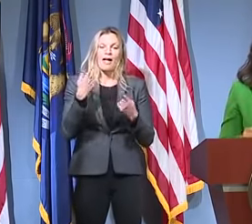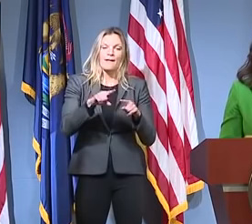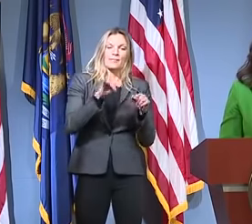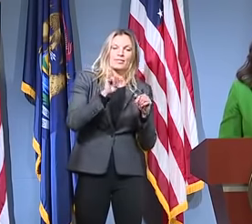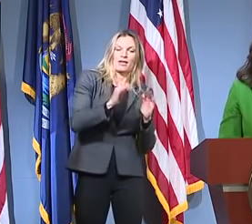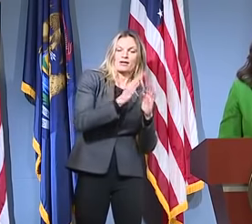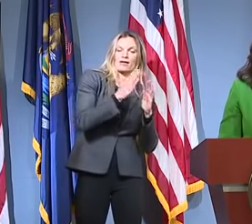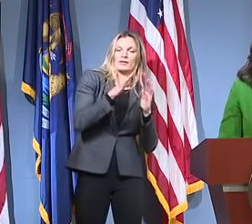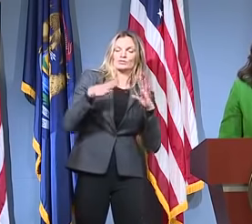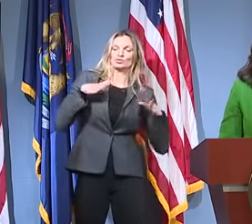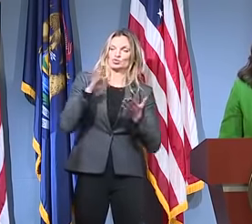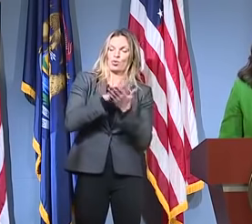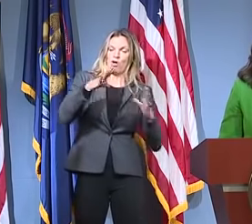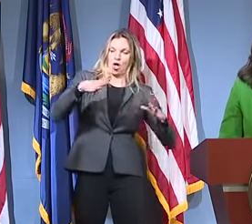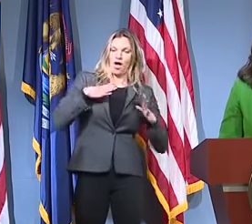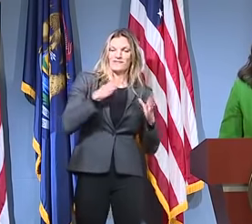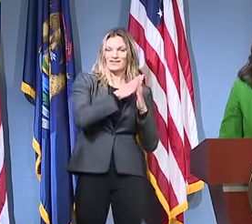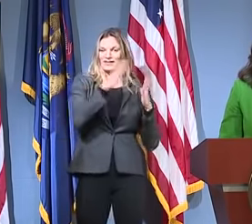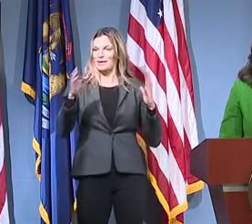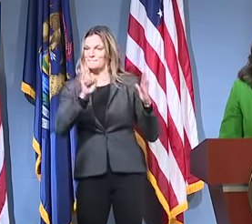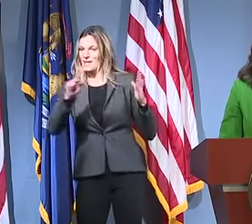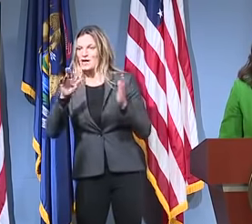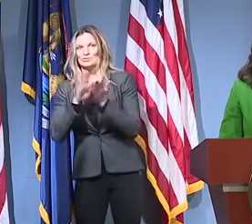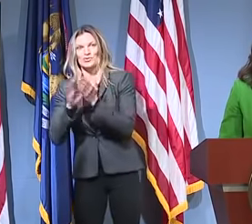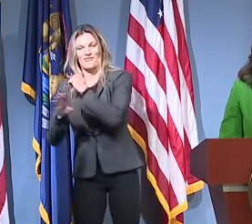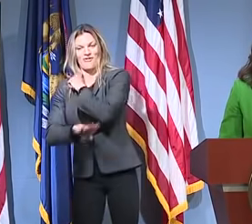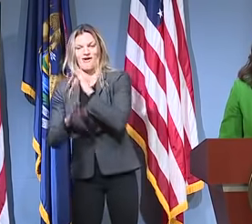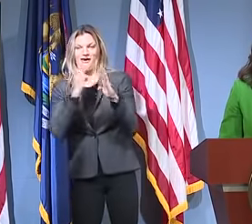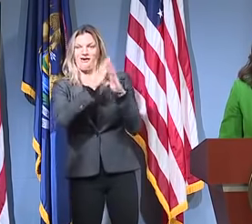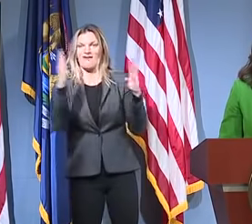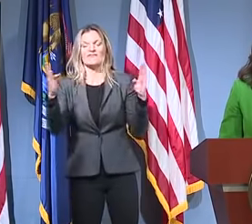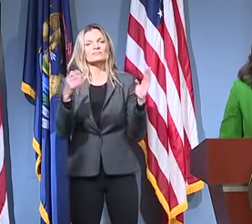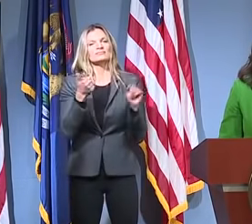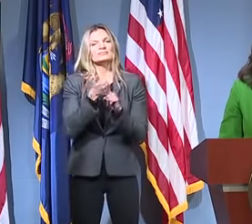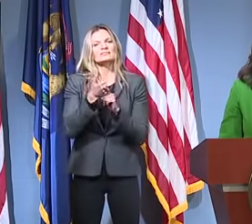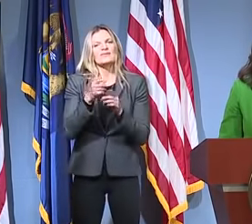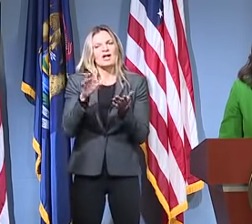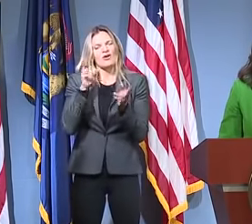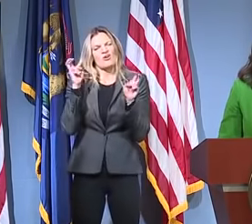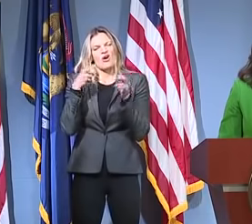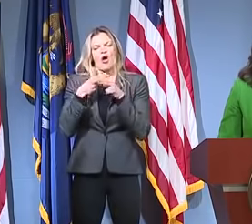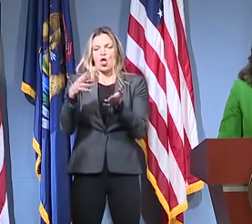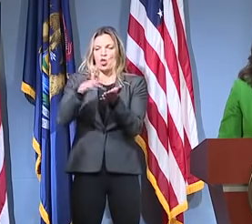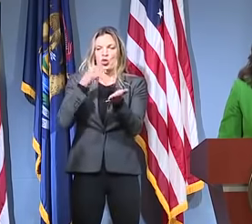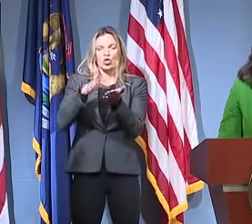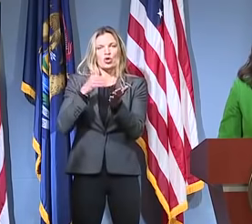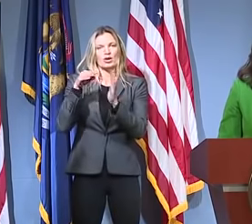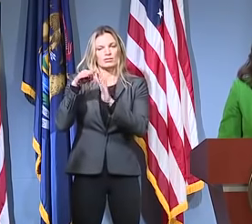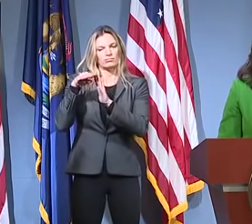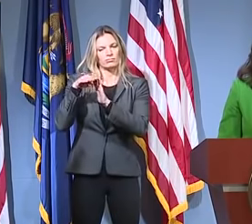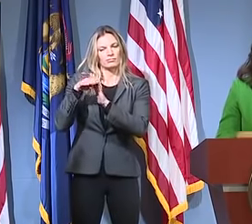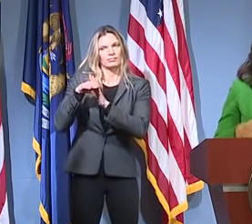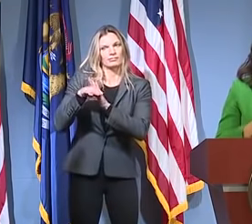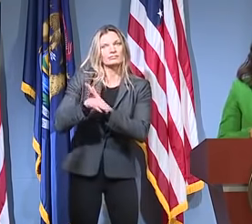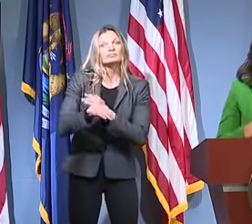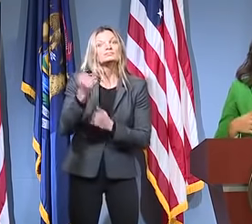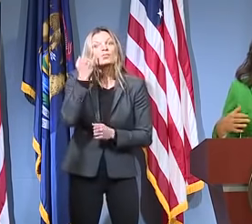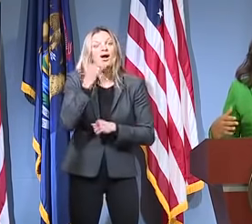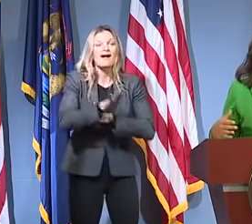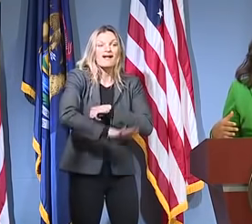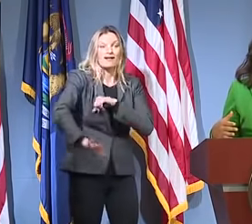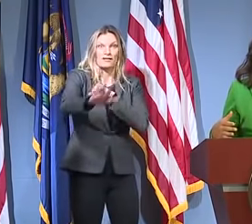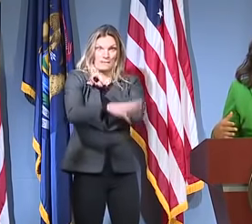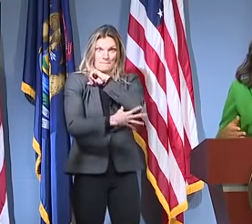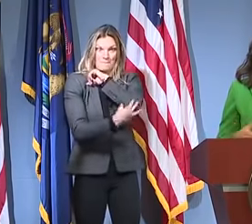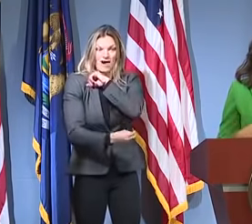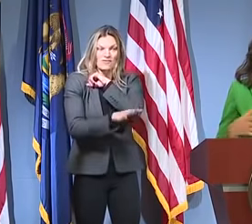September generally. That learning loss is much more pronounced for kids who are in higher poverty. This level of